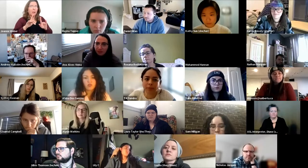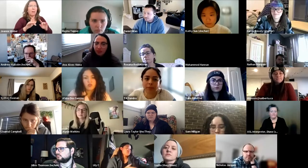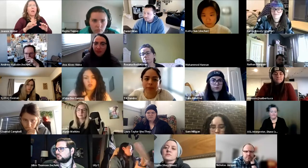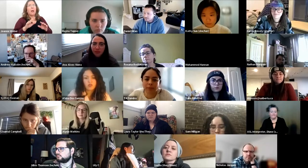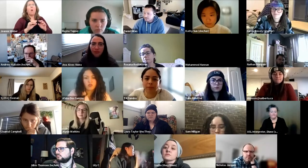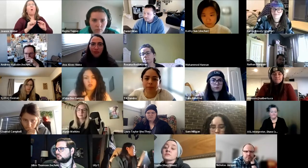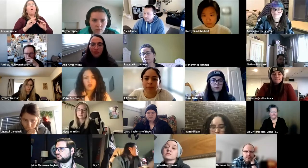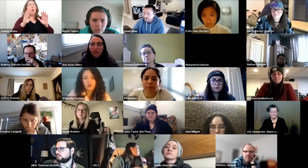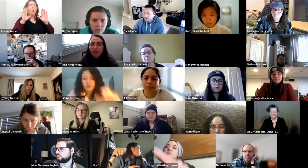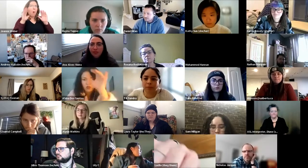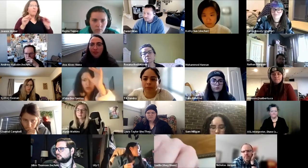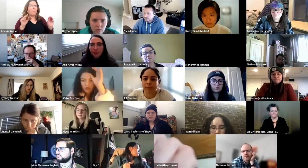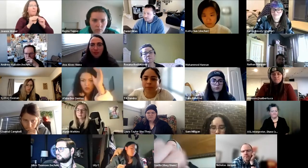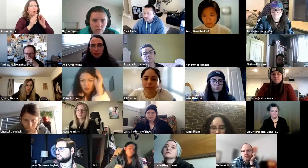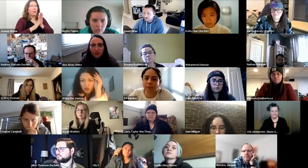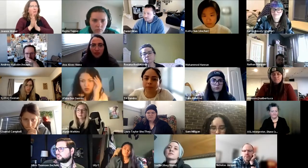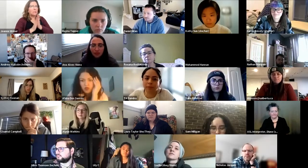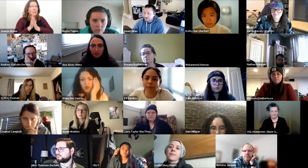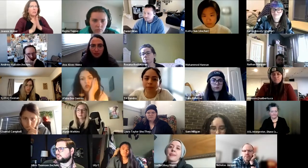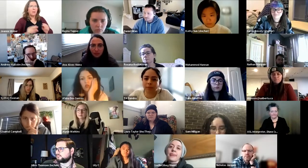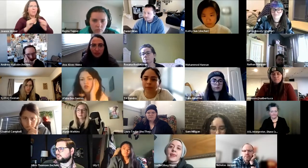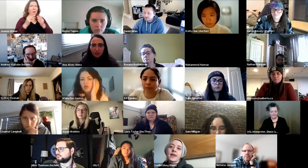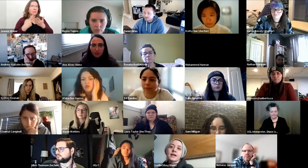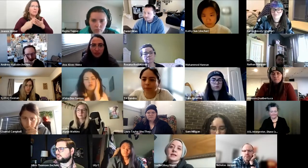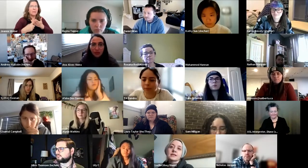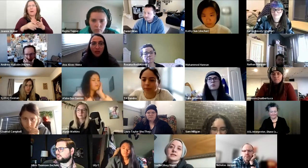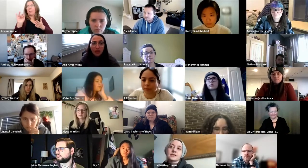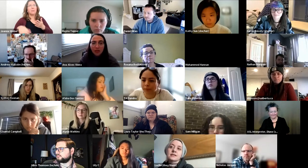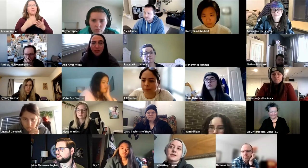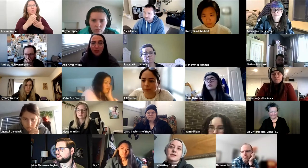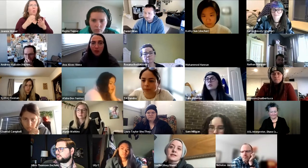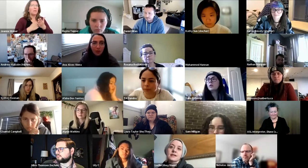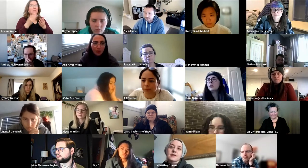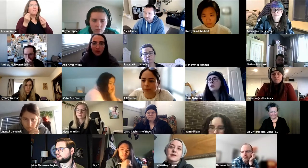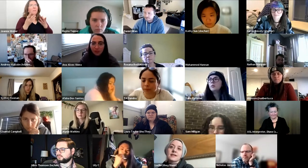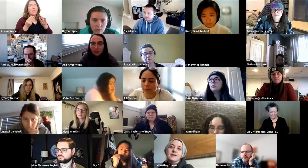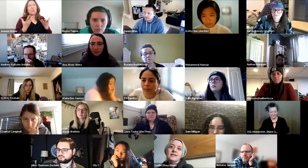Okay, let's move on to the second pre-recorded presentation.